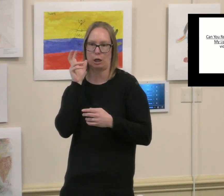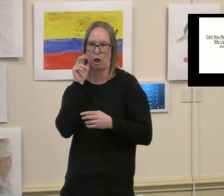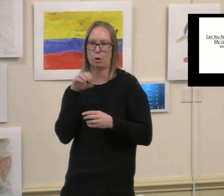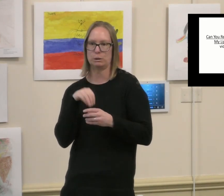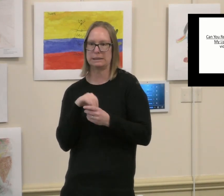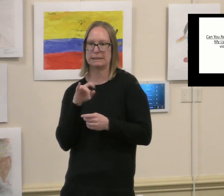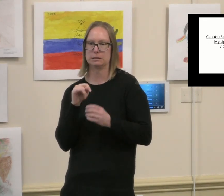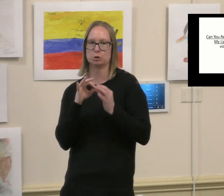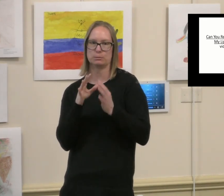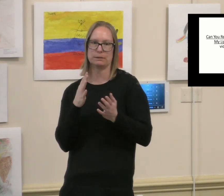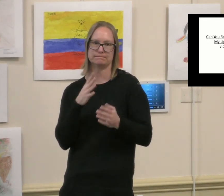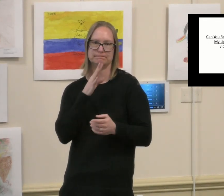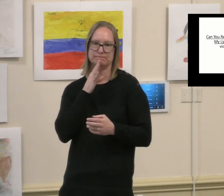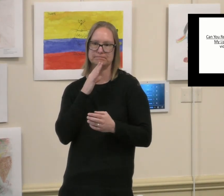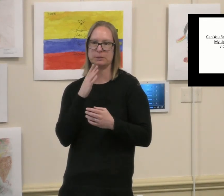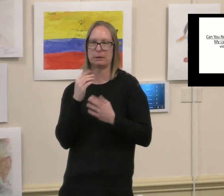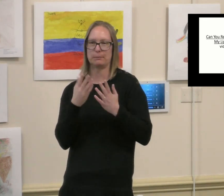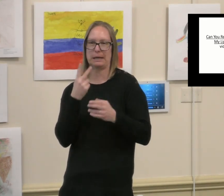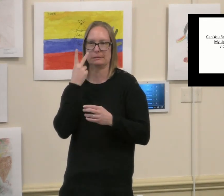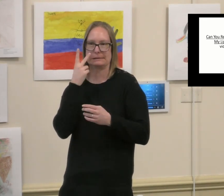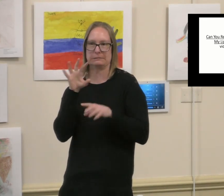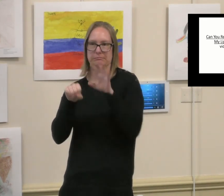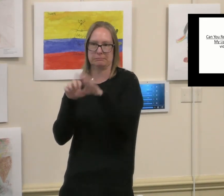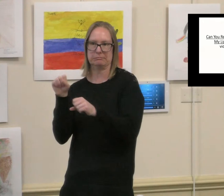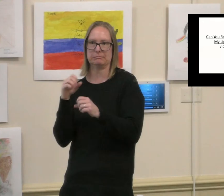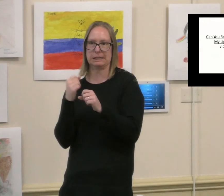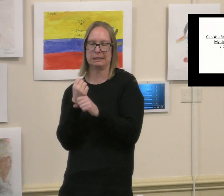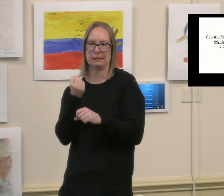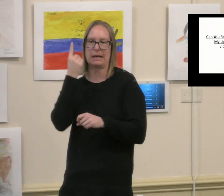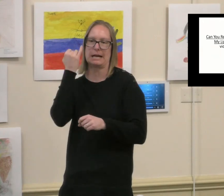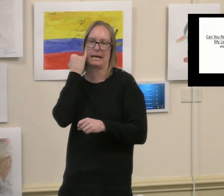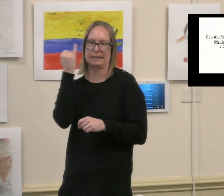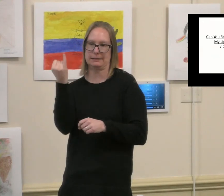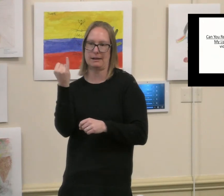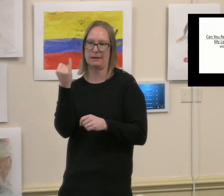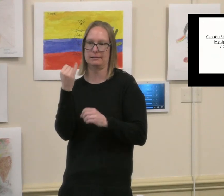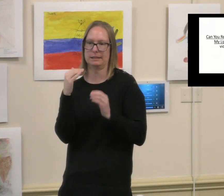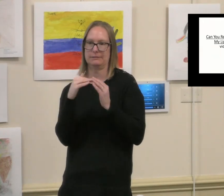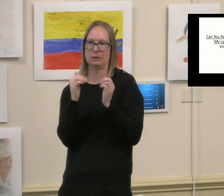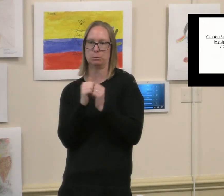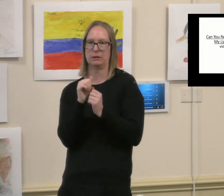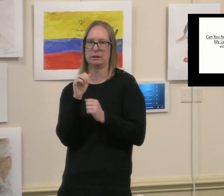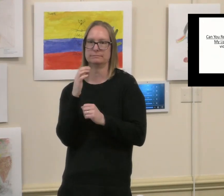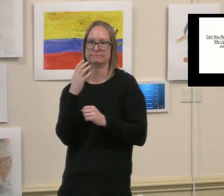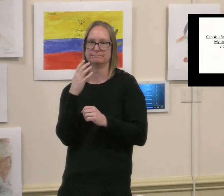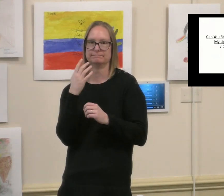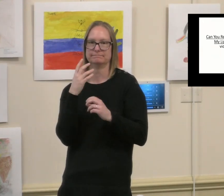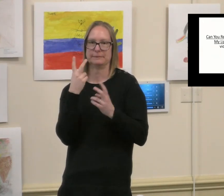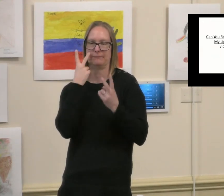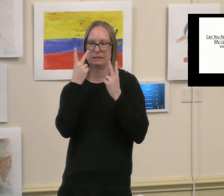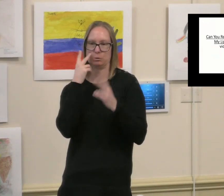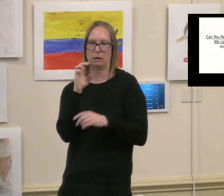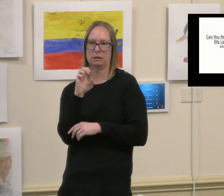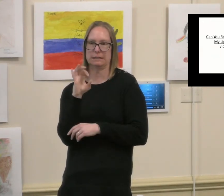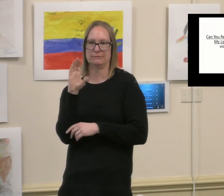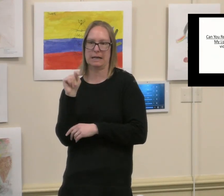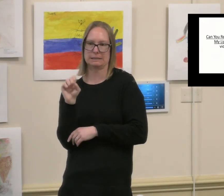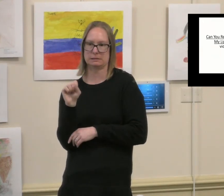It does have some audio in it, so the interpreters will go ahead and speak. And I just want you to see if you can get an idea of